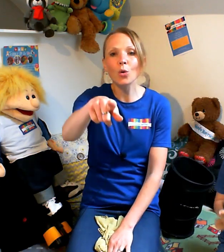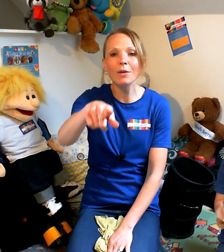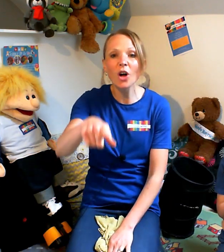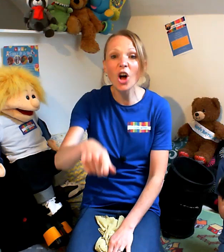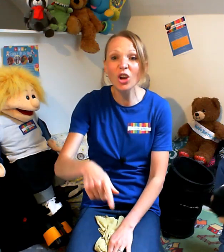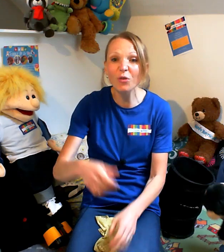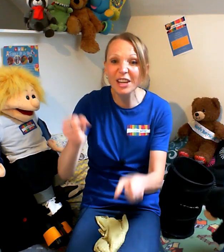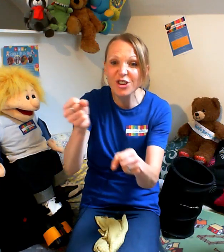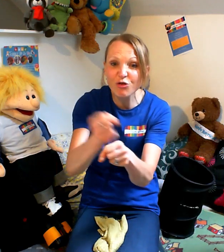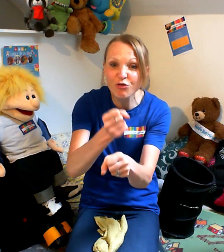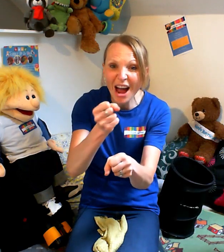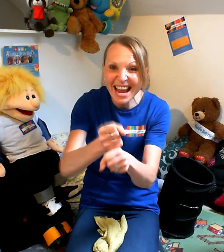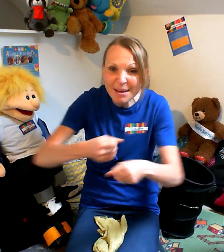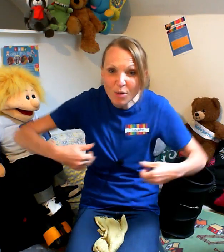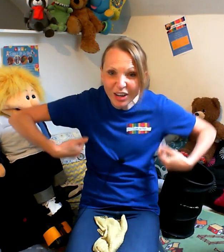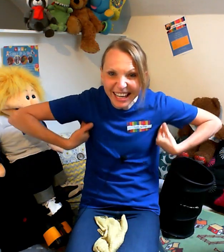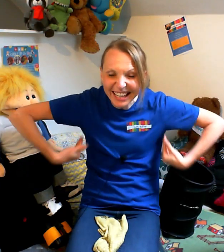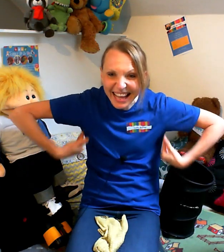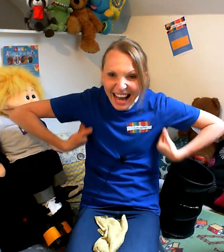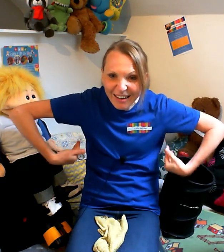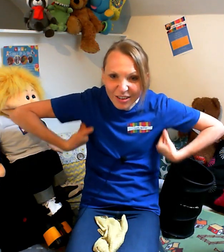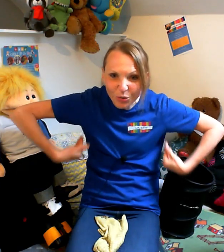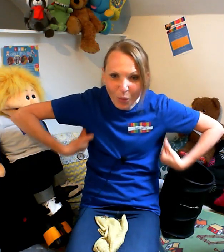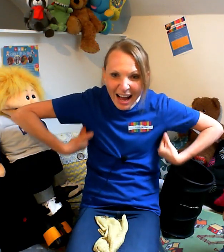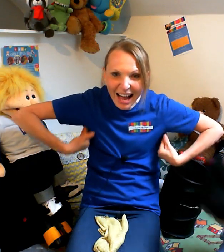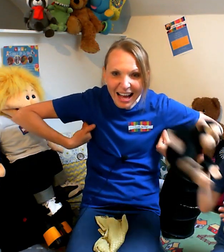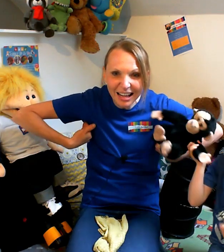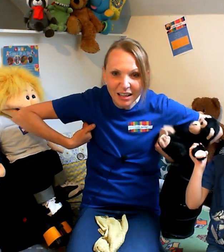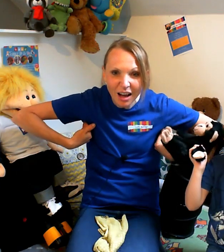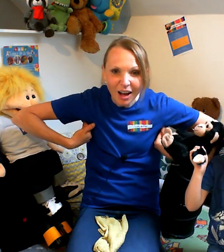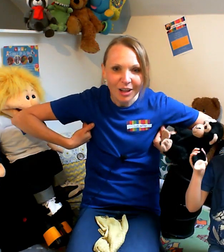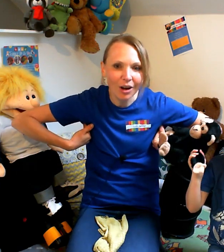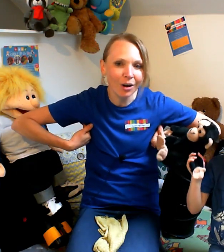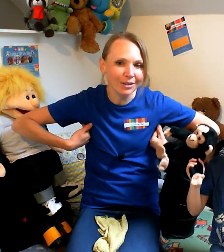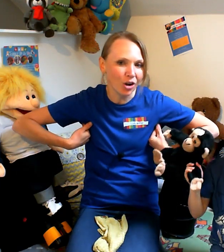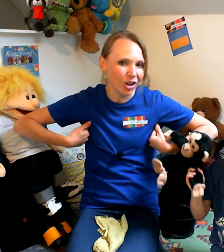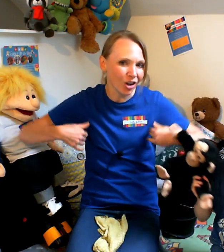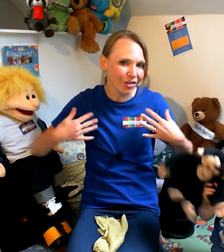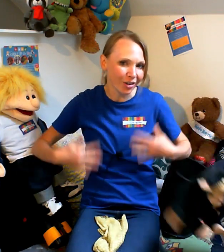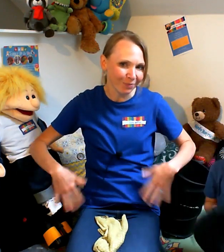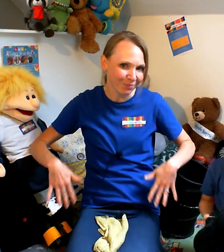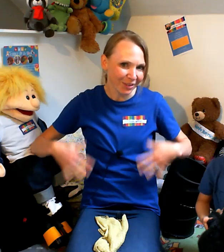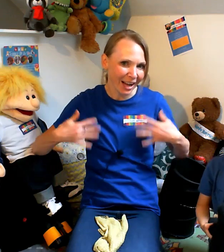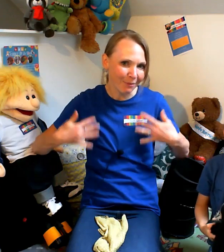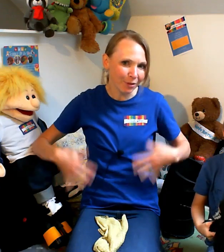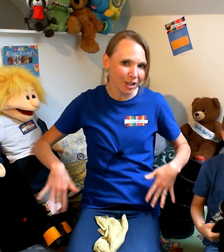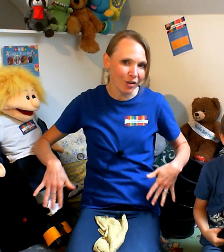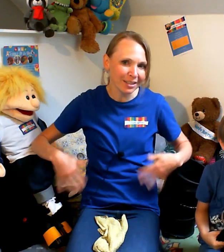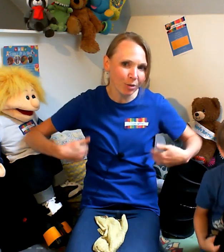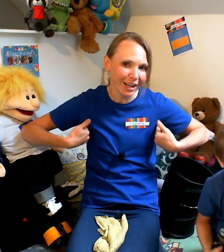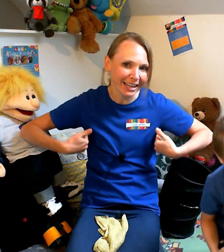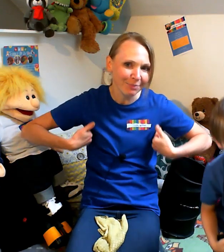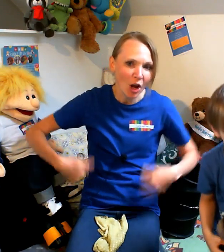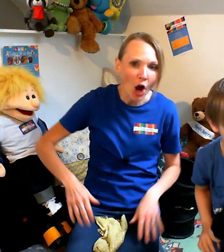got a lovely grey monkey there as well. Oh, he's got clothes on. Yeah, fully dressed monkey.